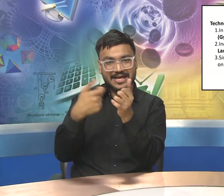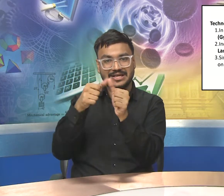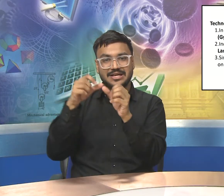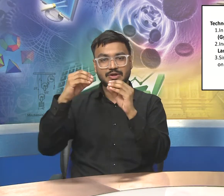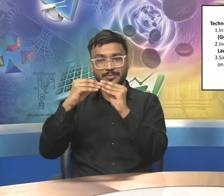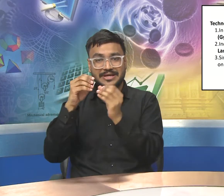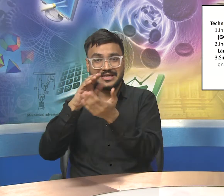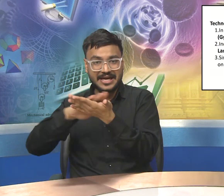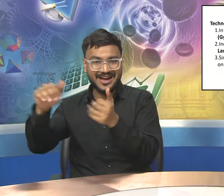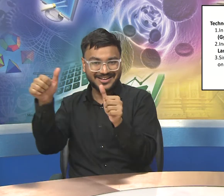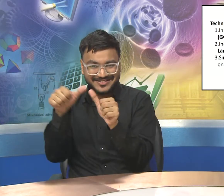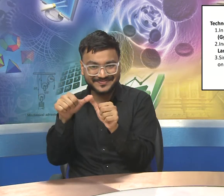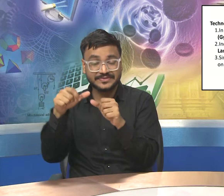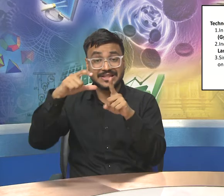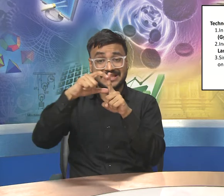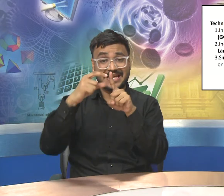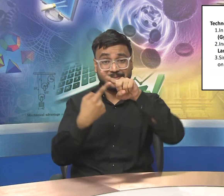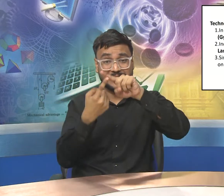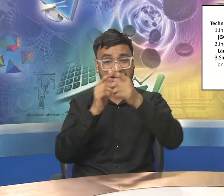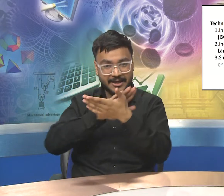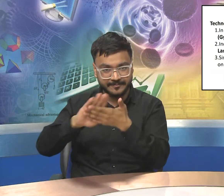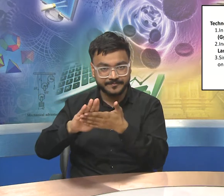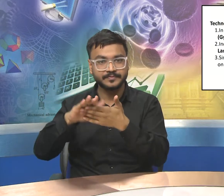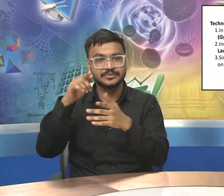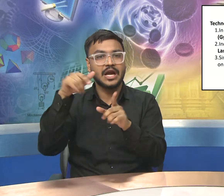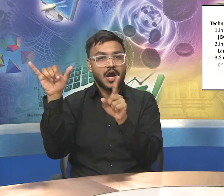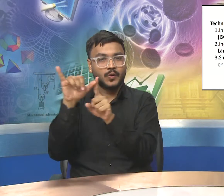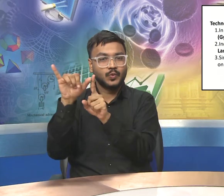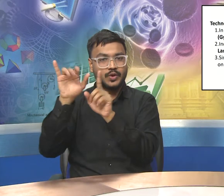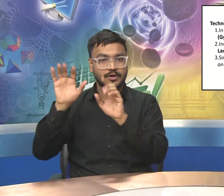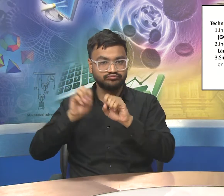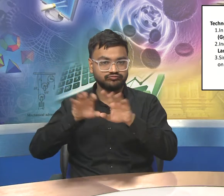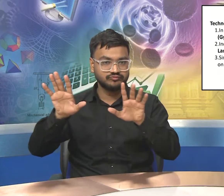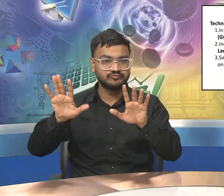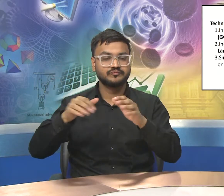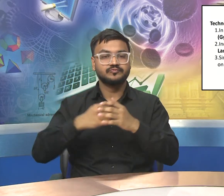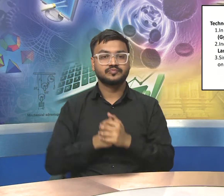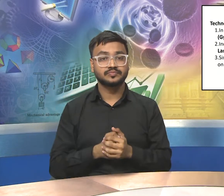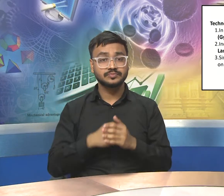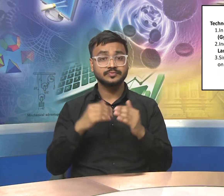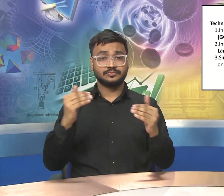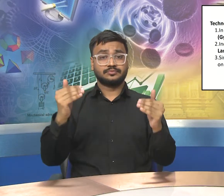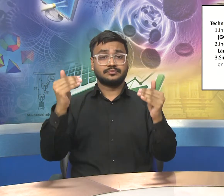Launched by Swayam Prabha DTH channel 30.